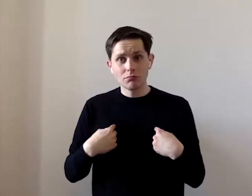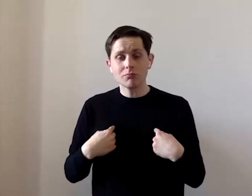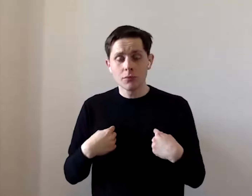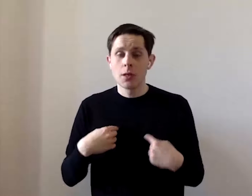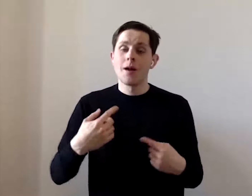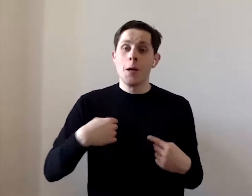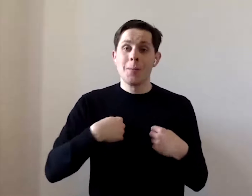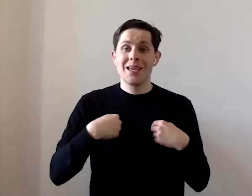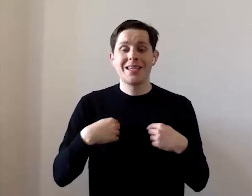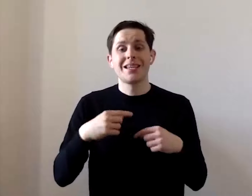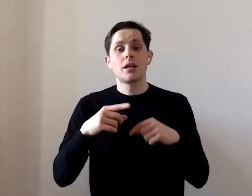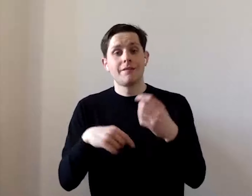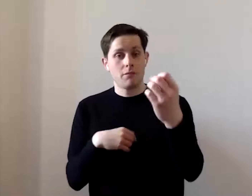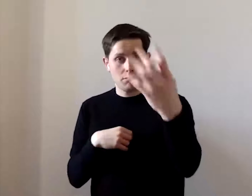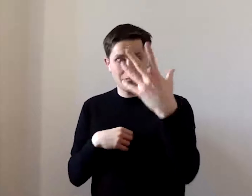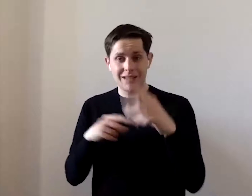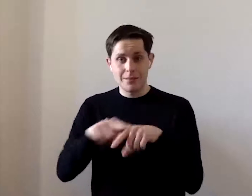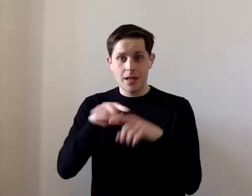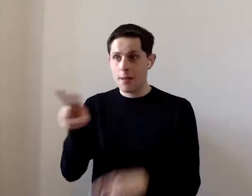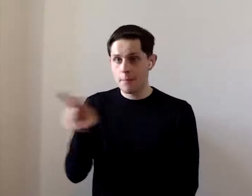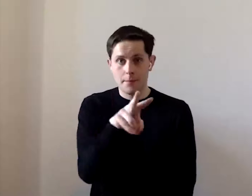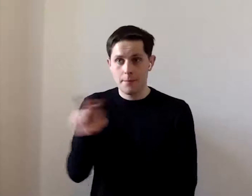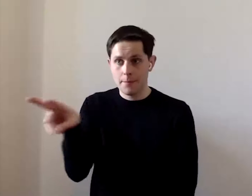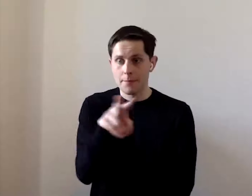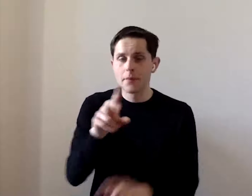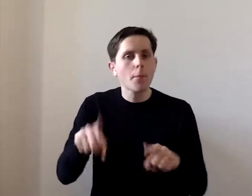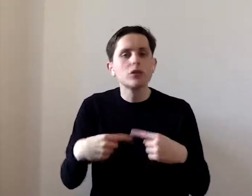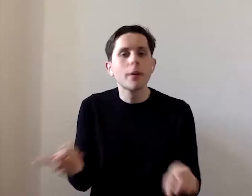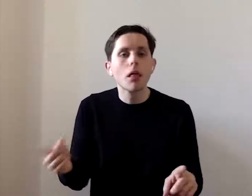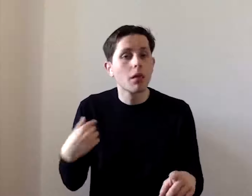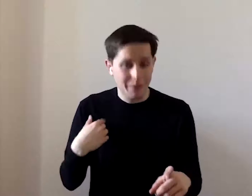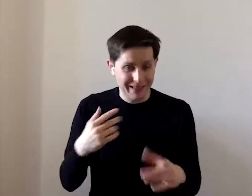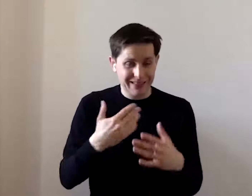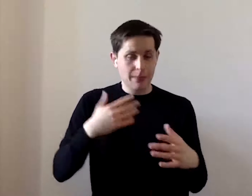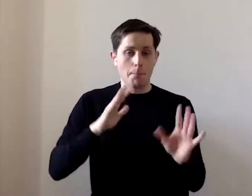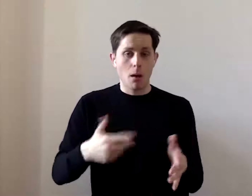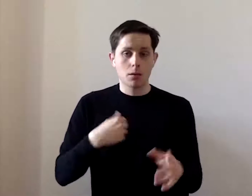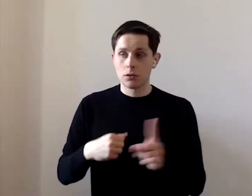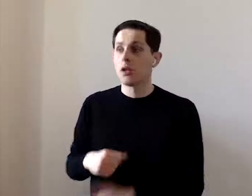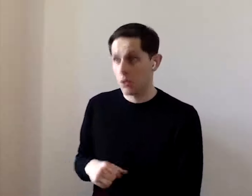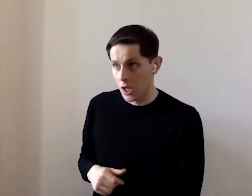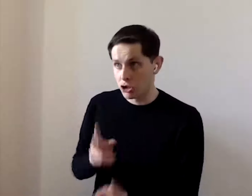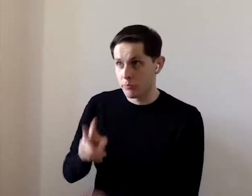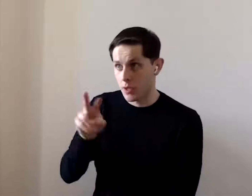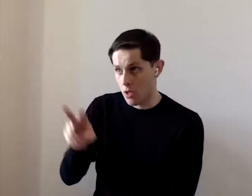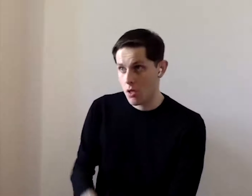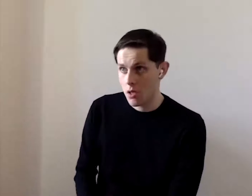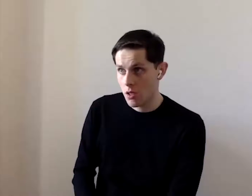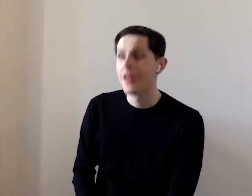important that those are all in place. And for me, certainly, you know, I need to work in sort of consecutive fashion. I need to look at the interpreter and the instruction,